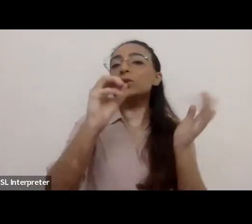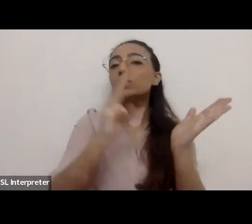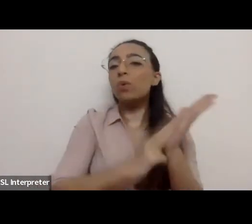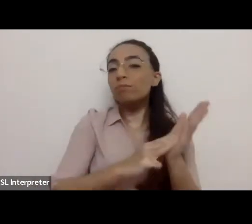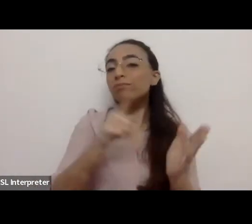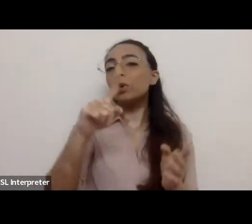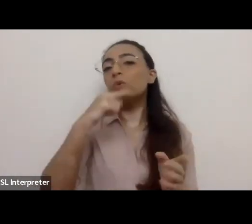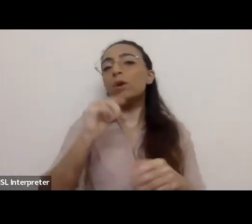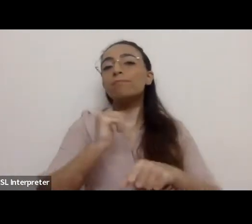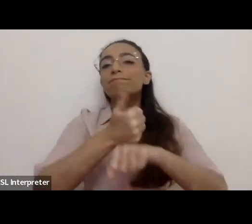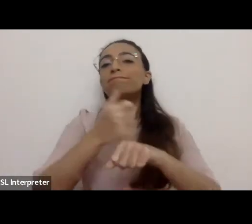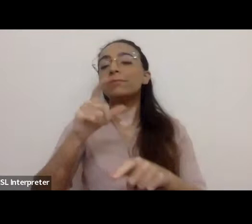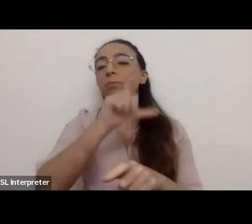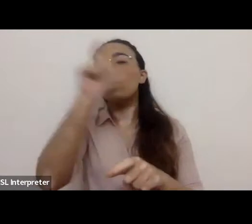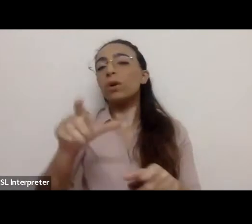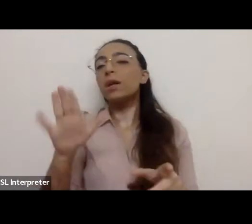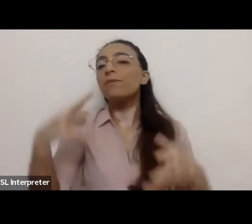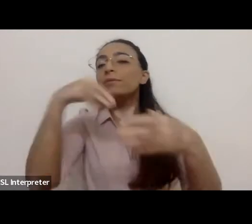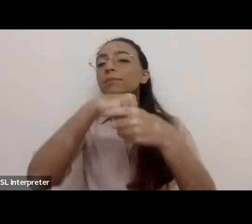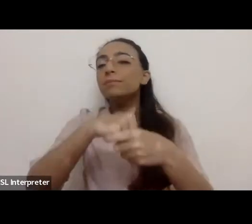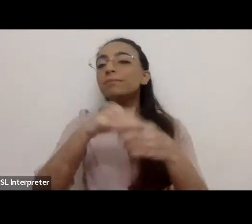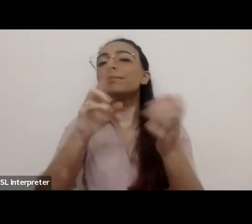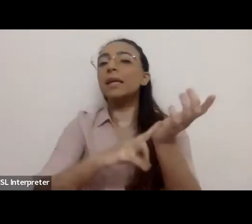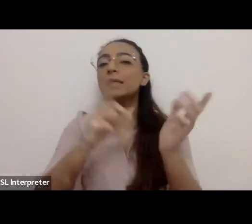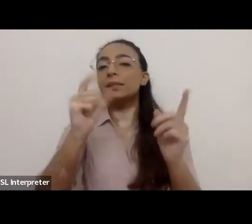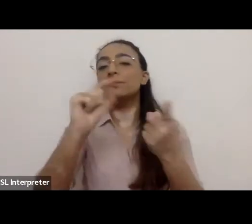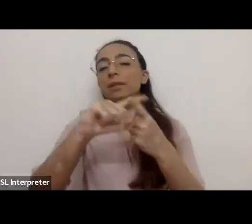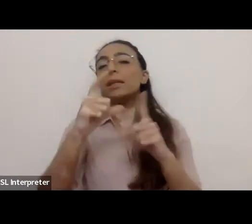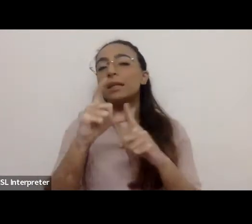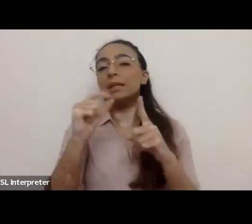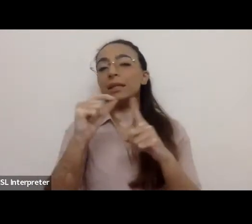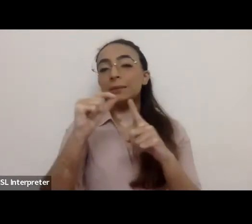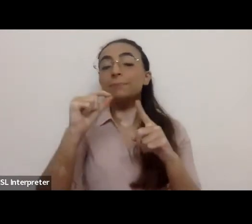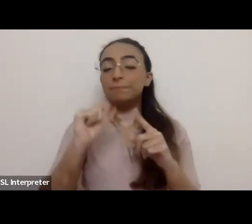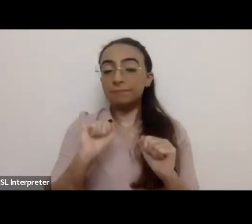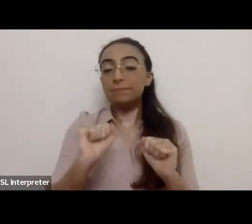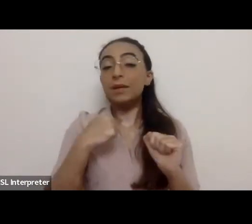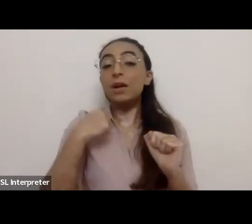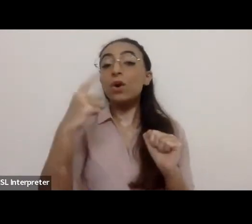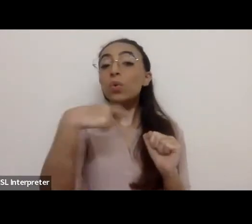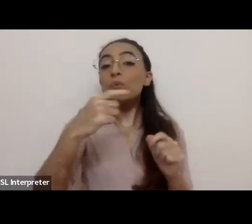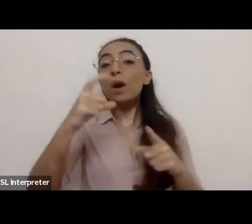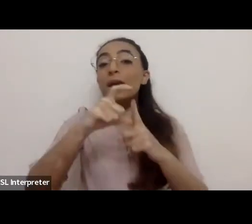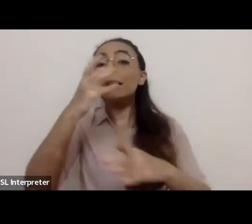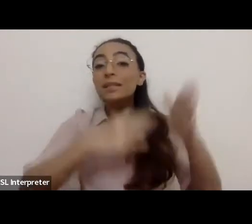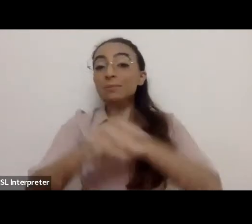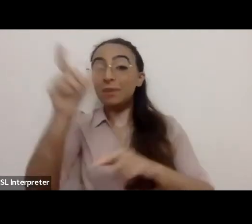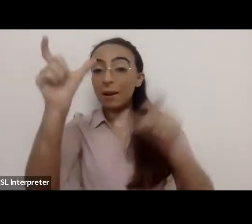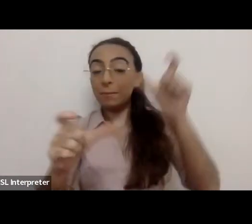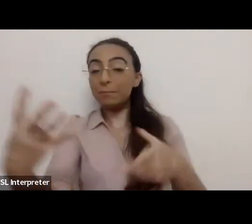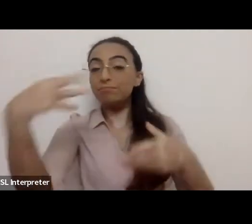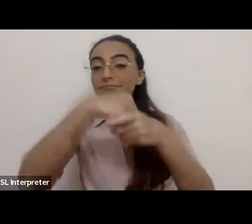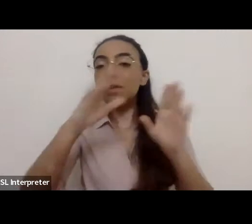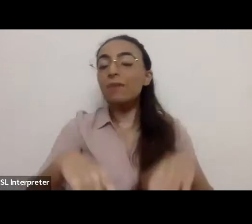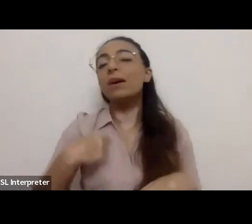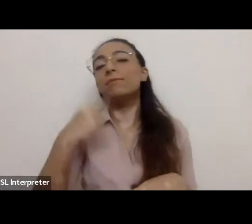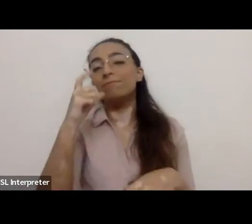NCPEDP. Last but not the least, my friends and colleagues from the disability sector, ladies and